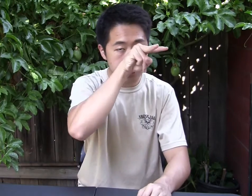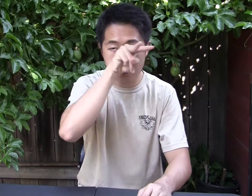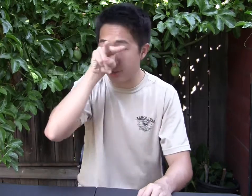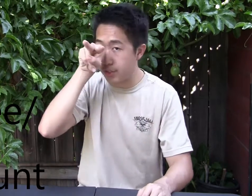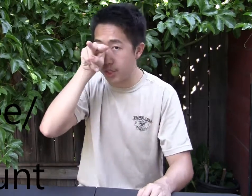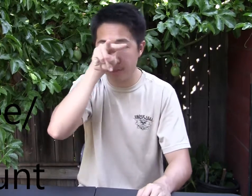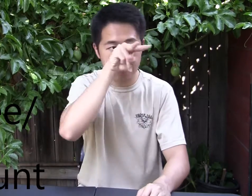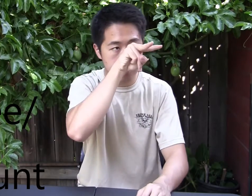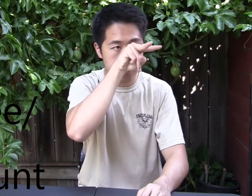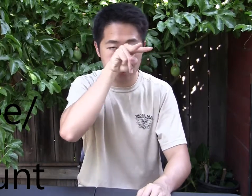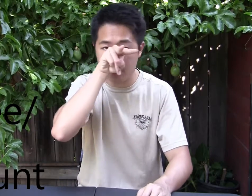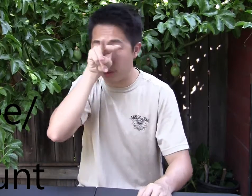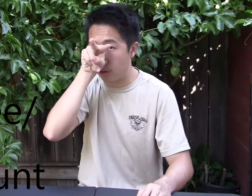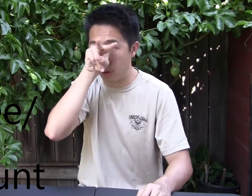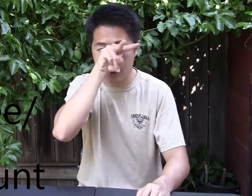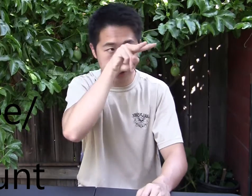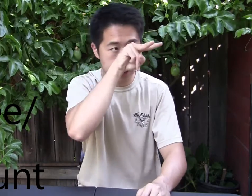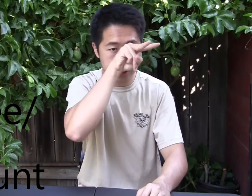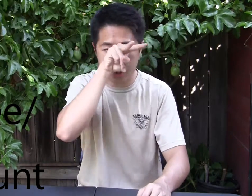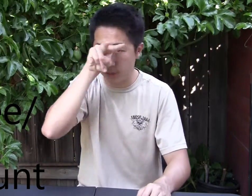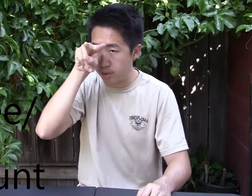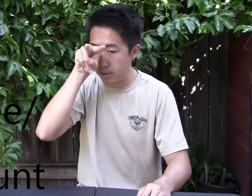To see, to look, or to hunt.